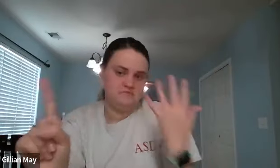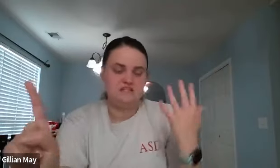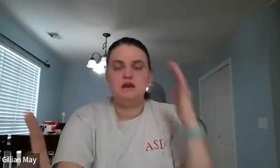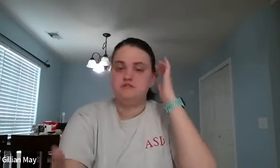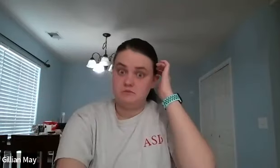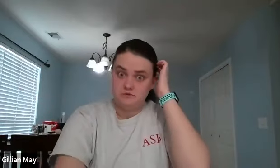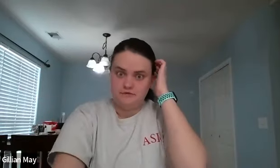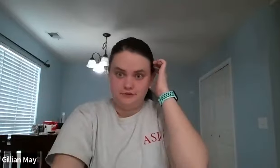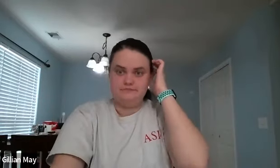it's whatever's comfortable for you.